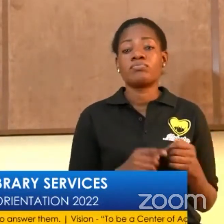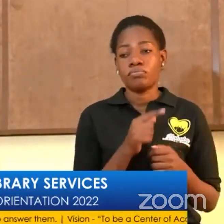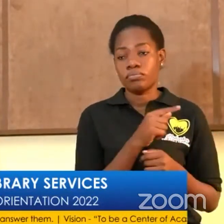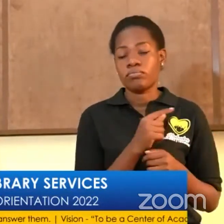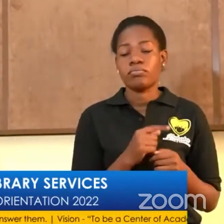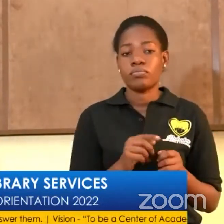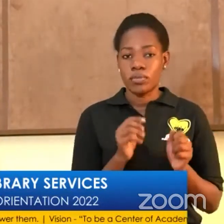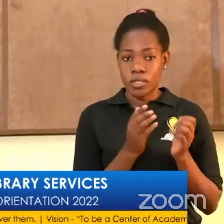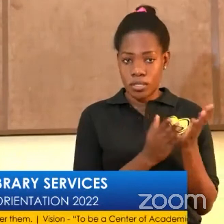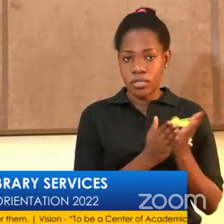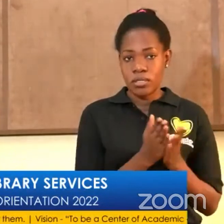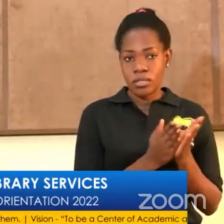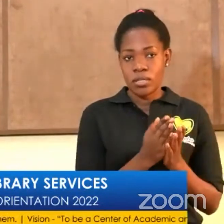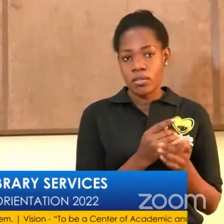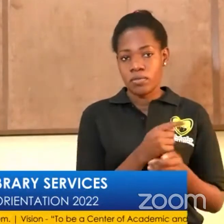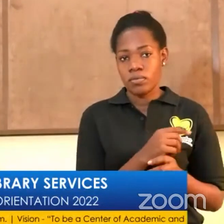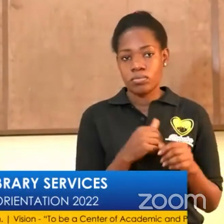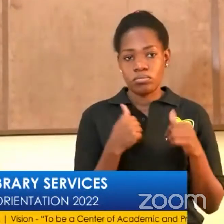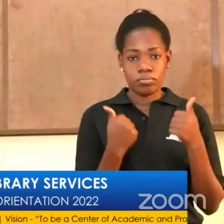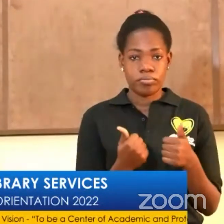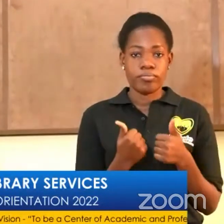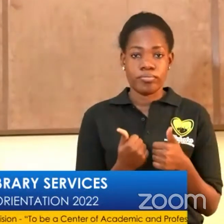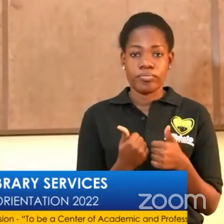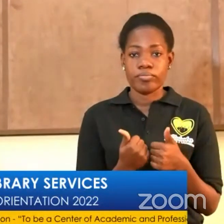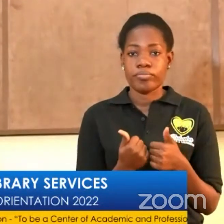West End Library.